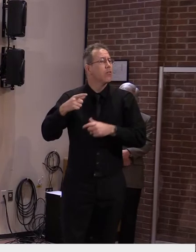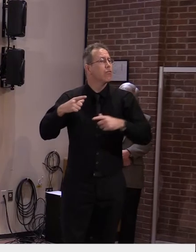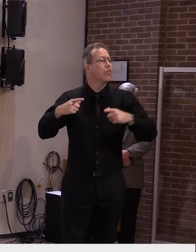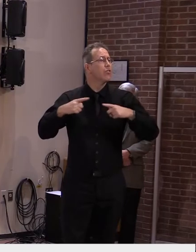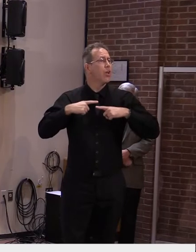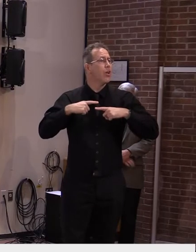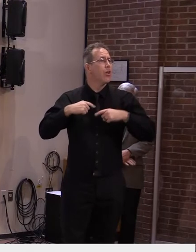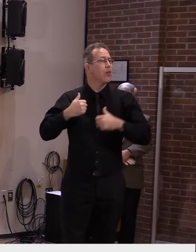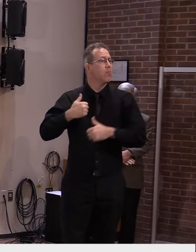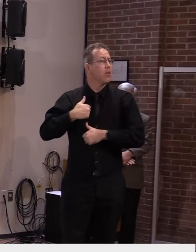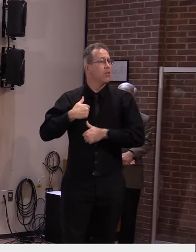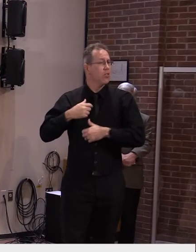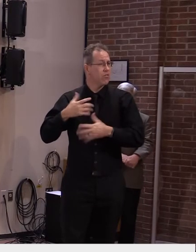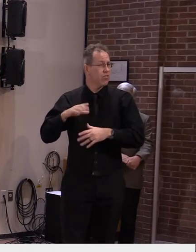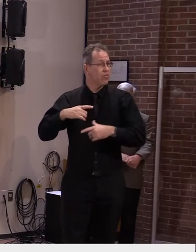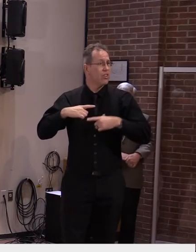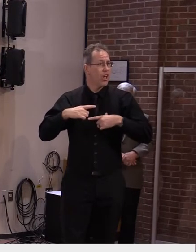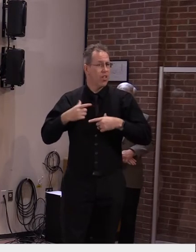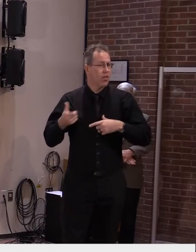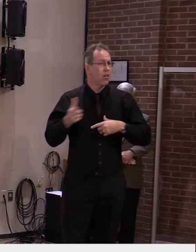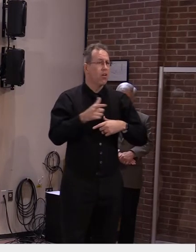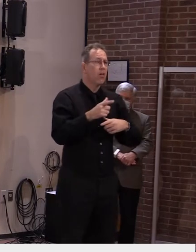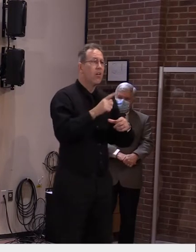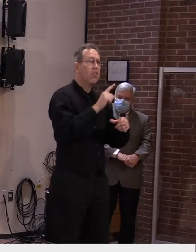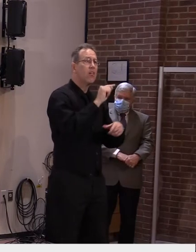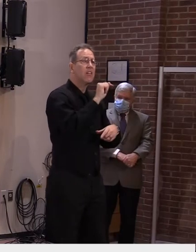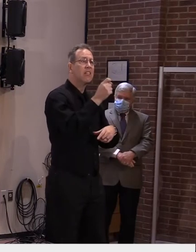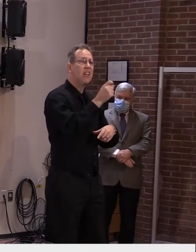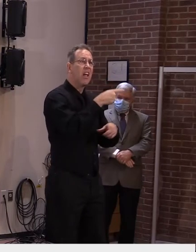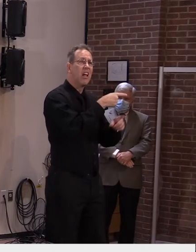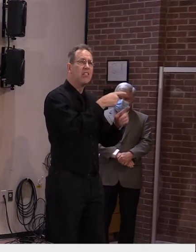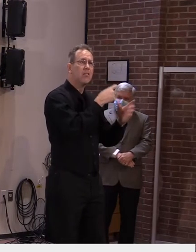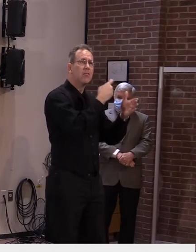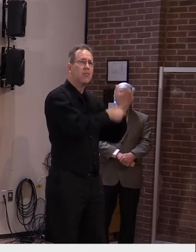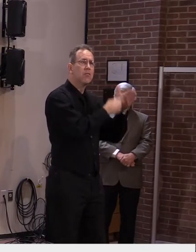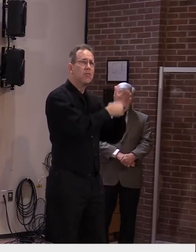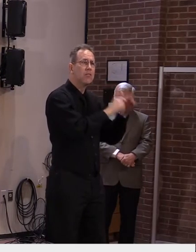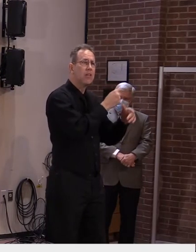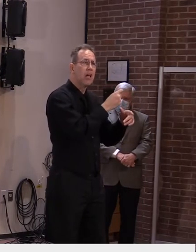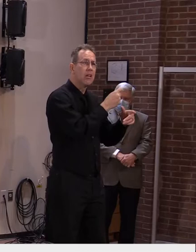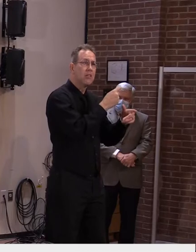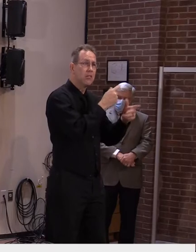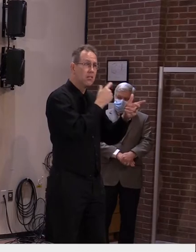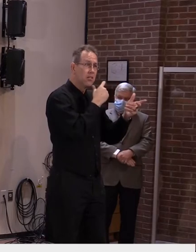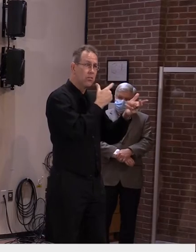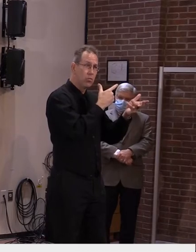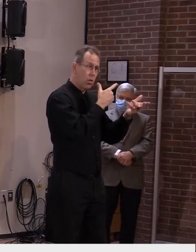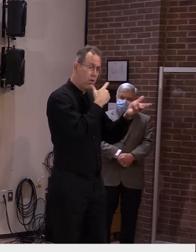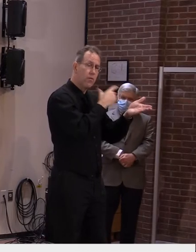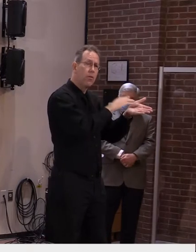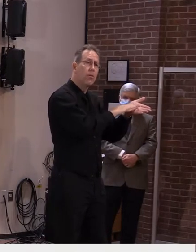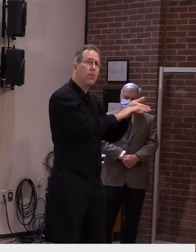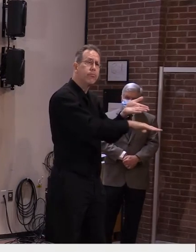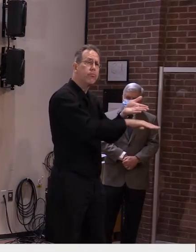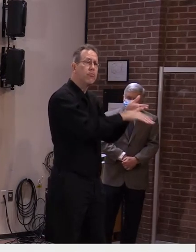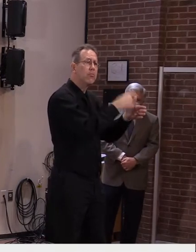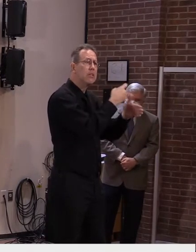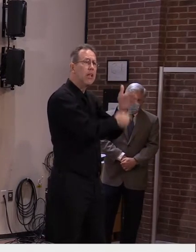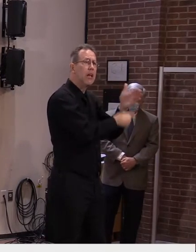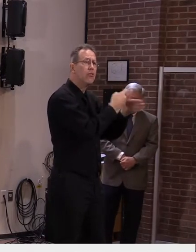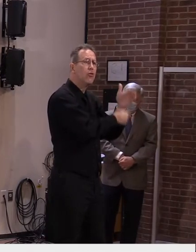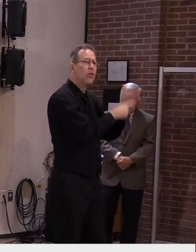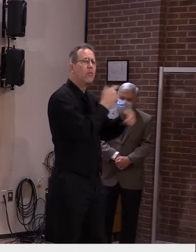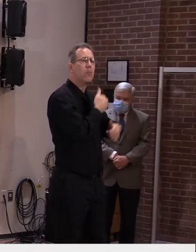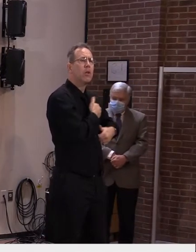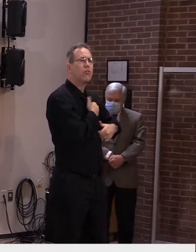would move to Vermont and maybe take up a job in law enforcement? Yeah. We haven't done the analysis, but this is